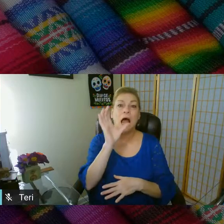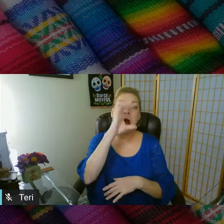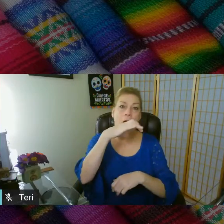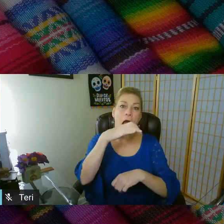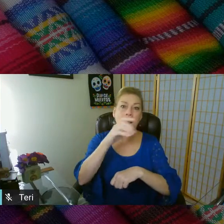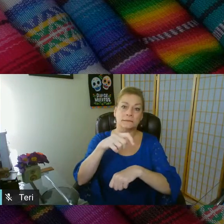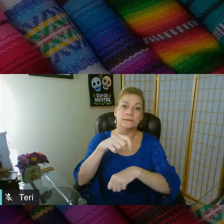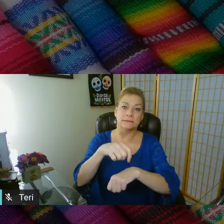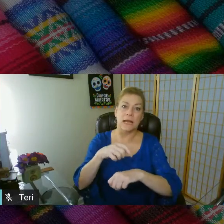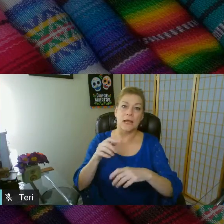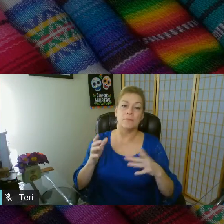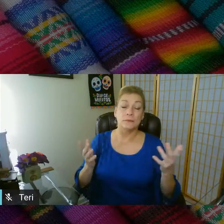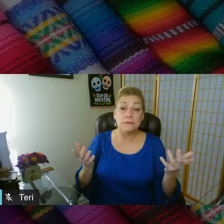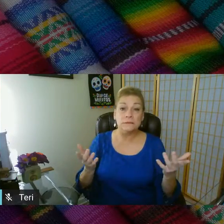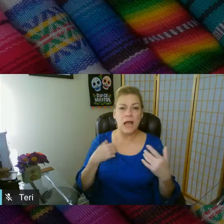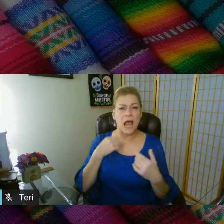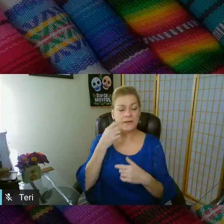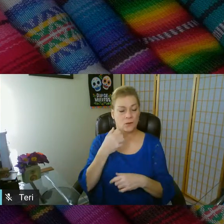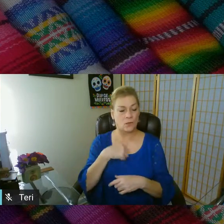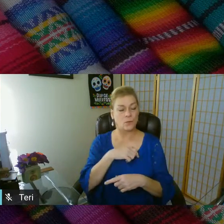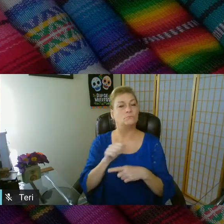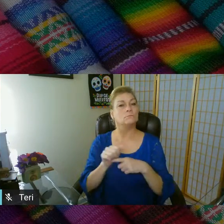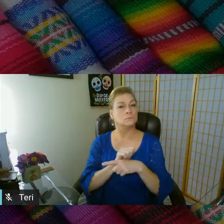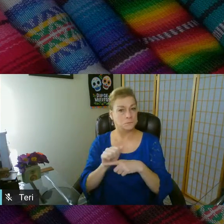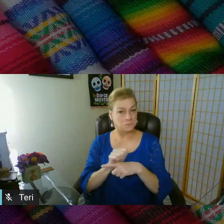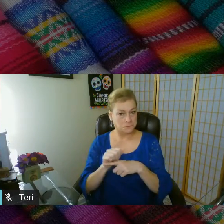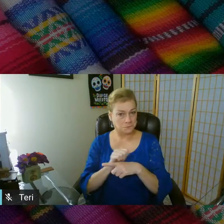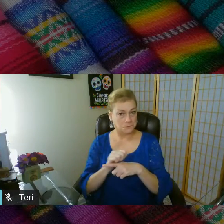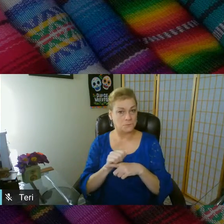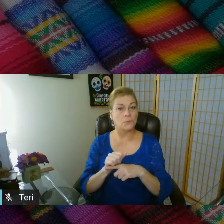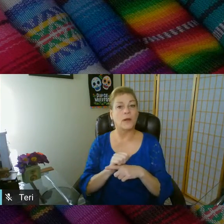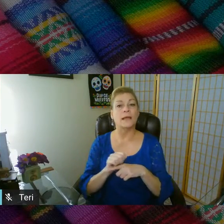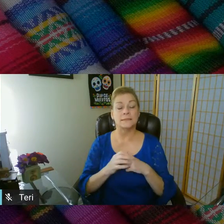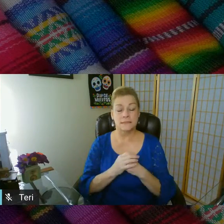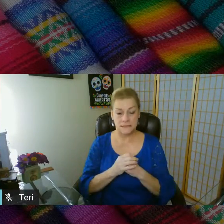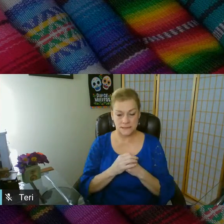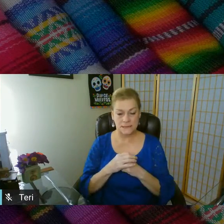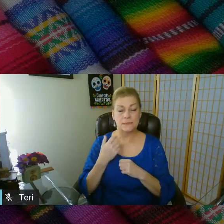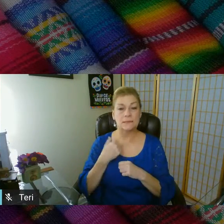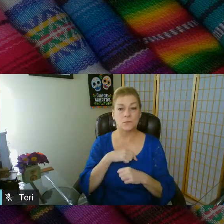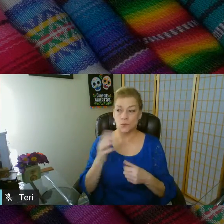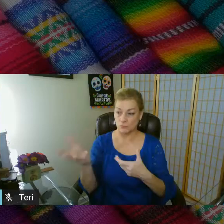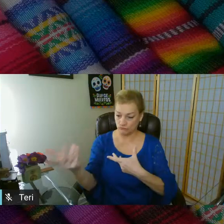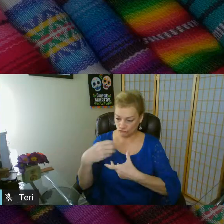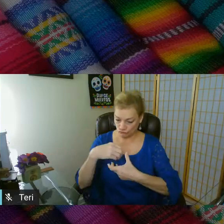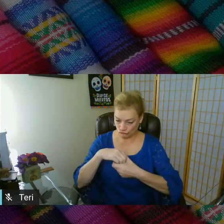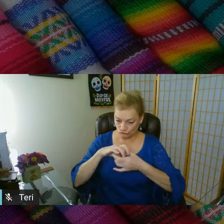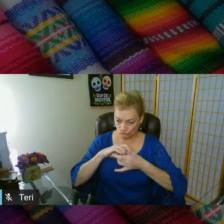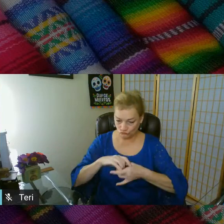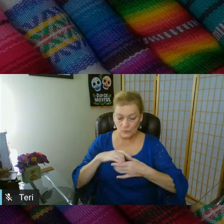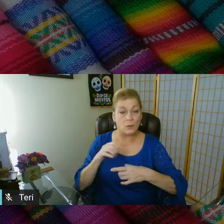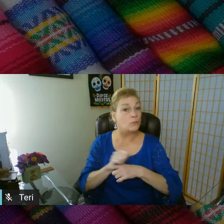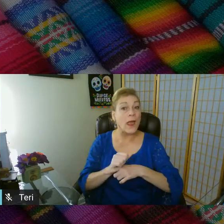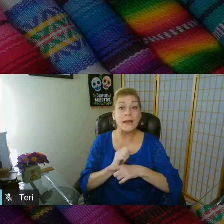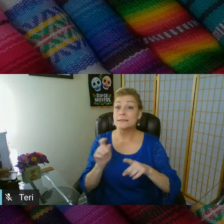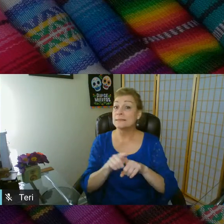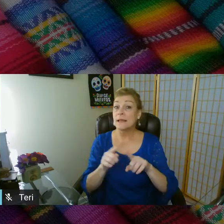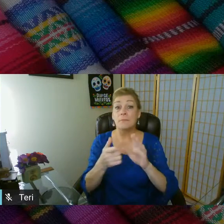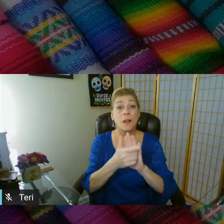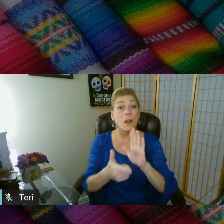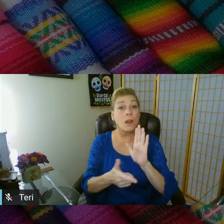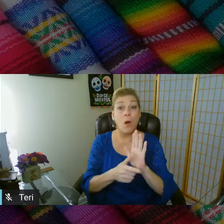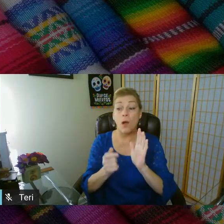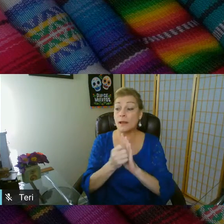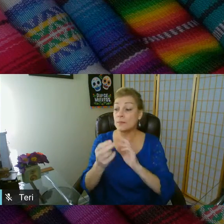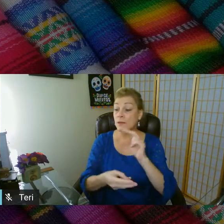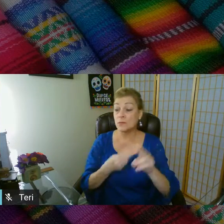that this is a practice that we engage as we practice the laws of abundance in the universe, and it can